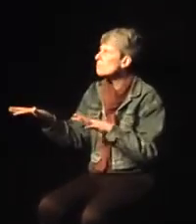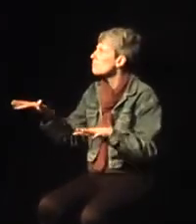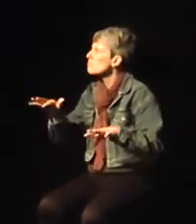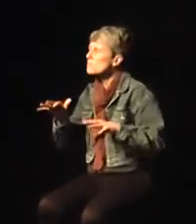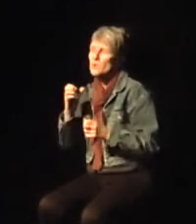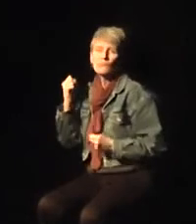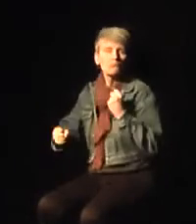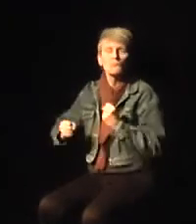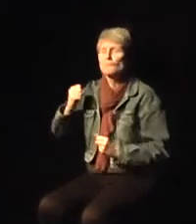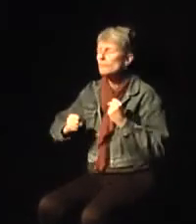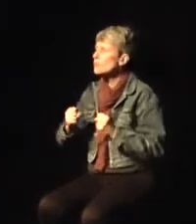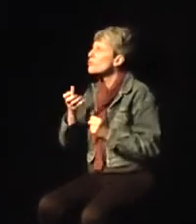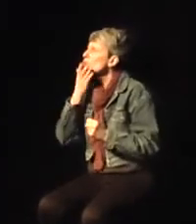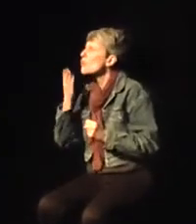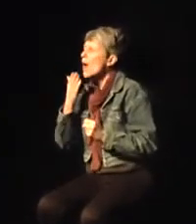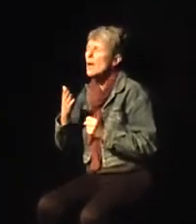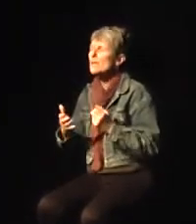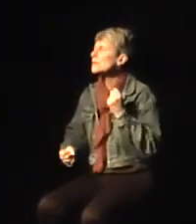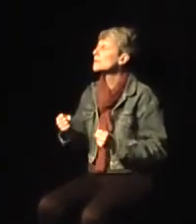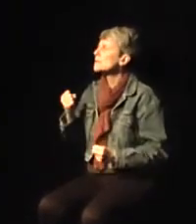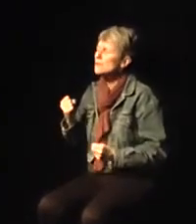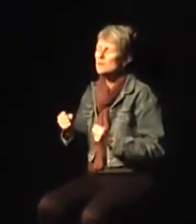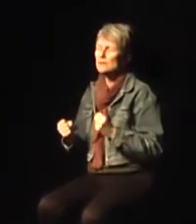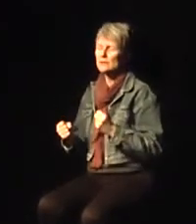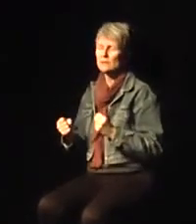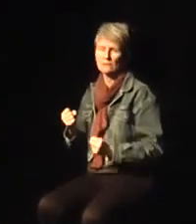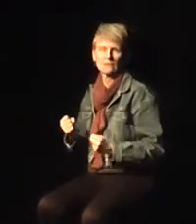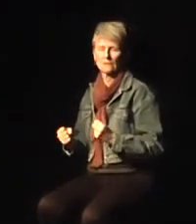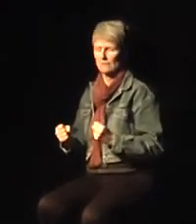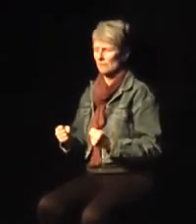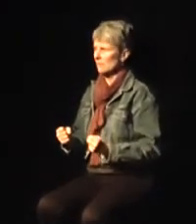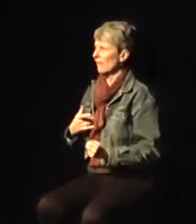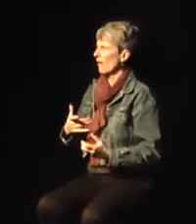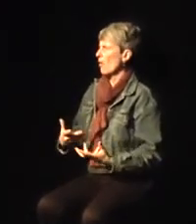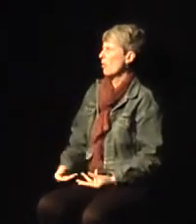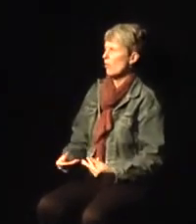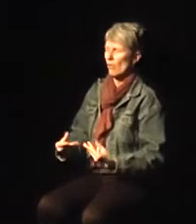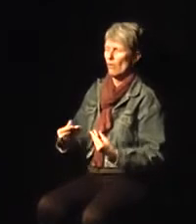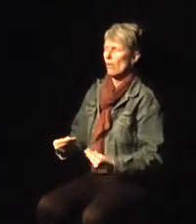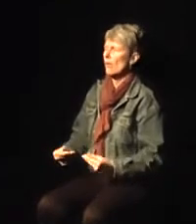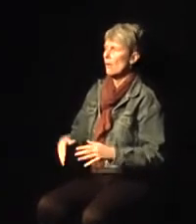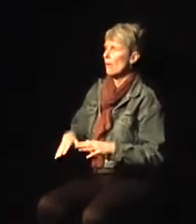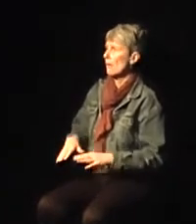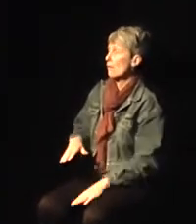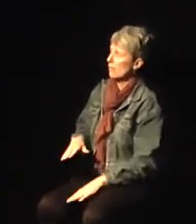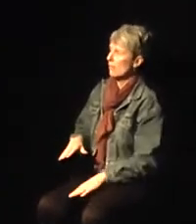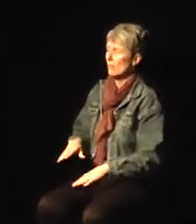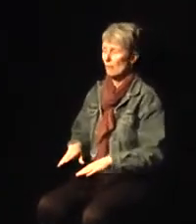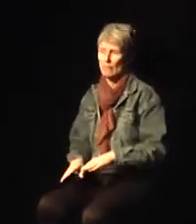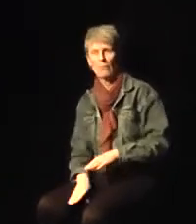I'm running through the grass, and suddenly I'm running through soft dirt, sinking into the earth with every